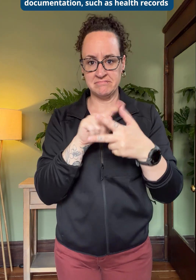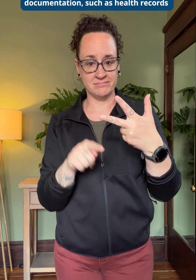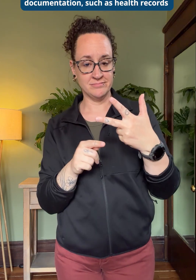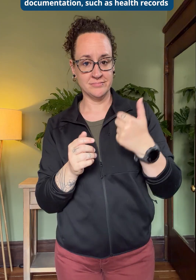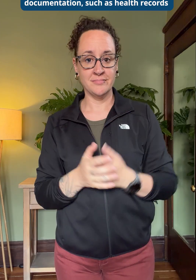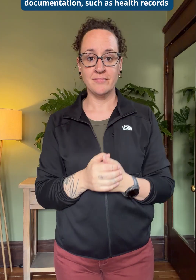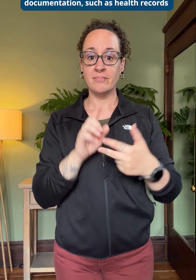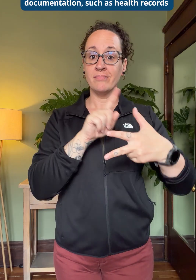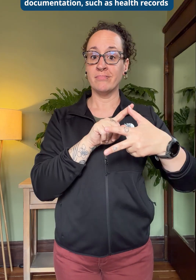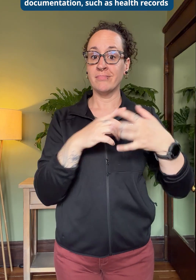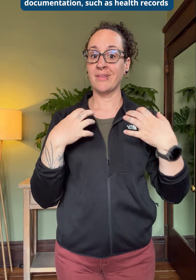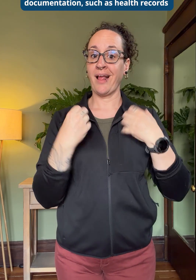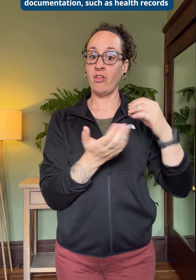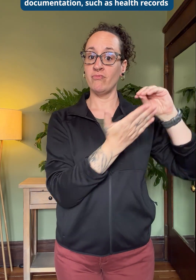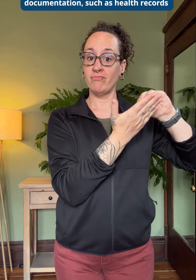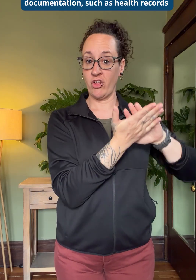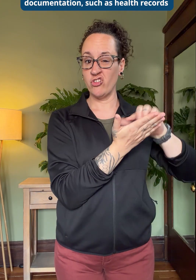health records provided by your doctor,